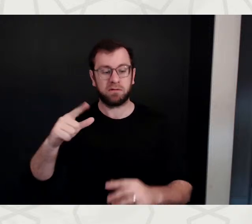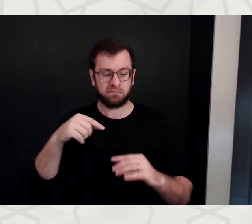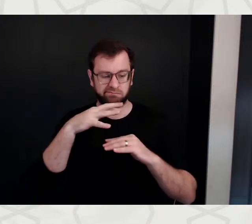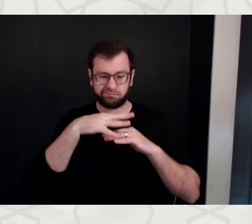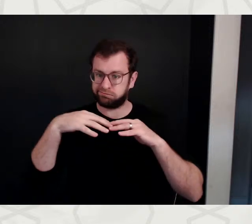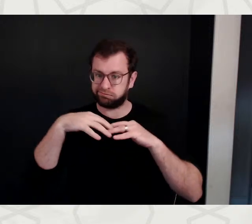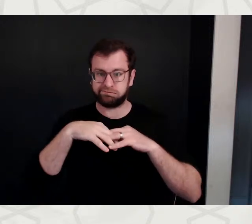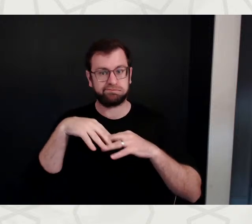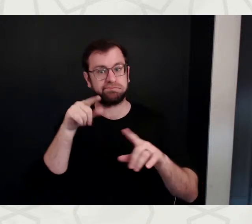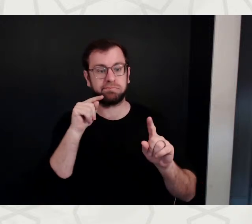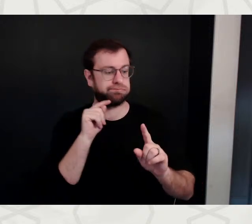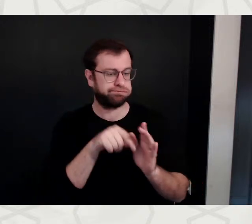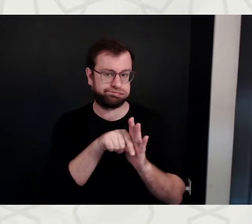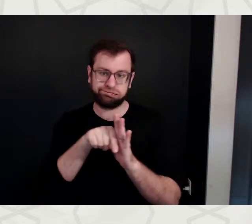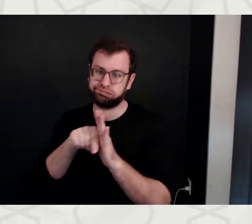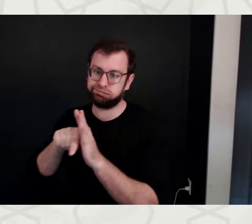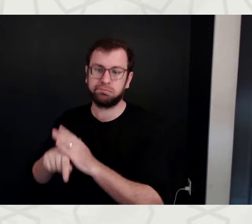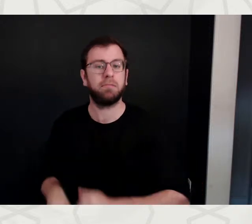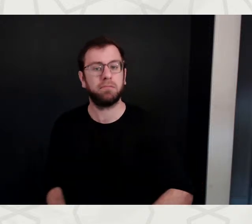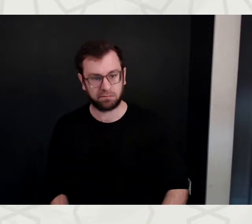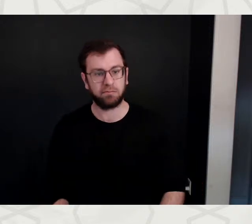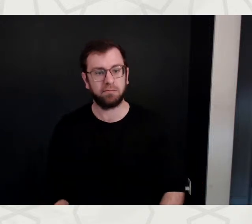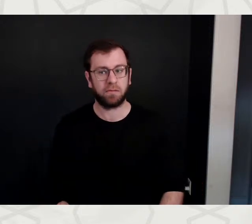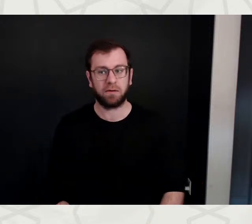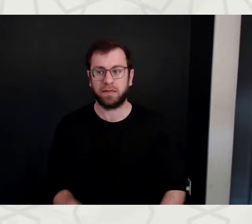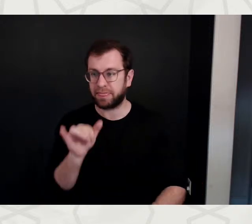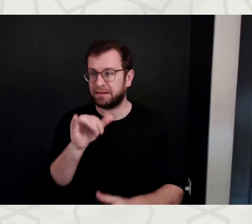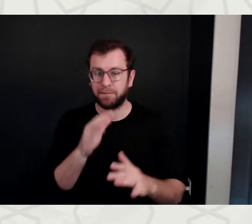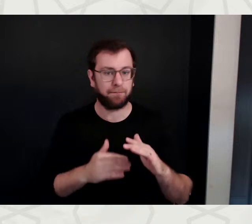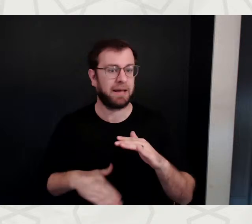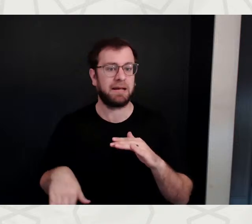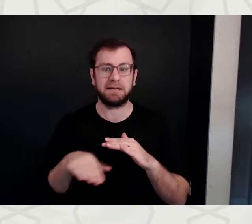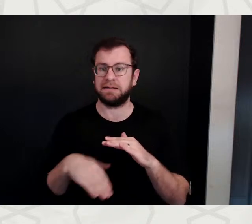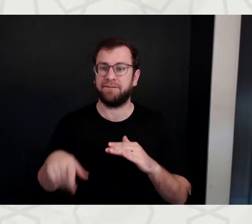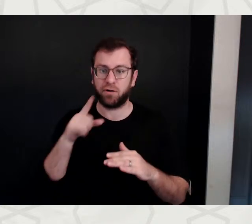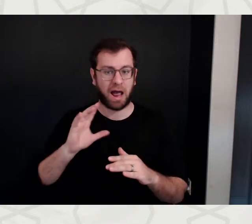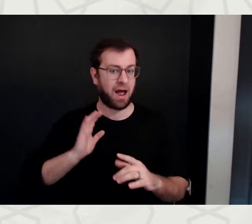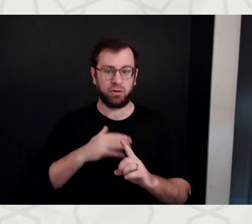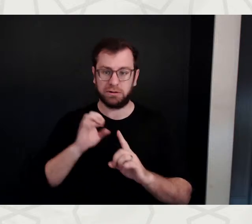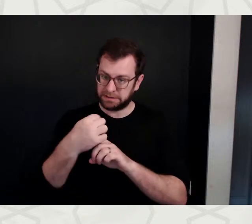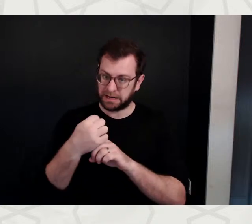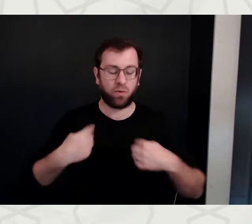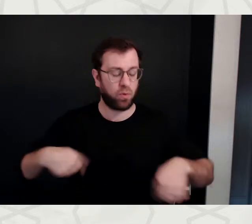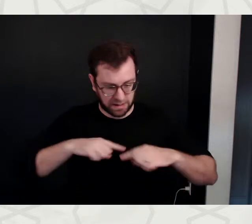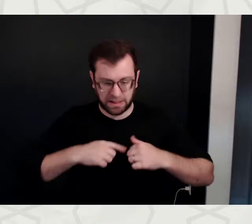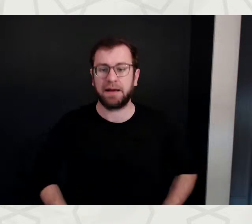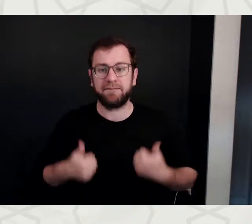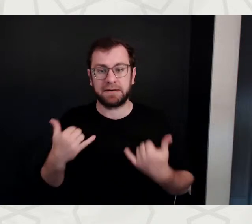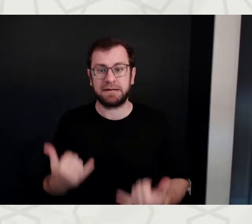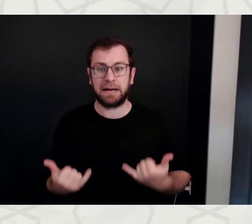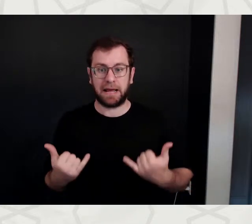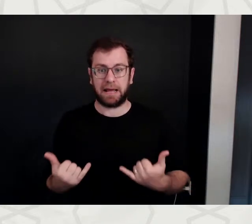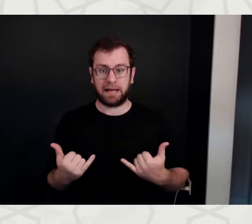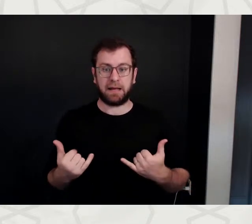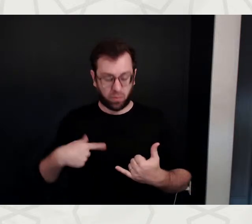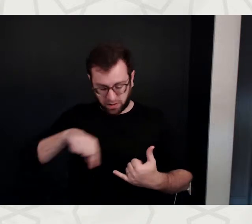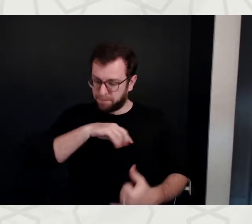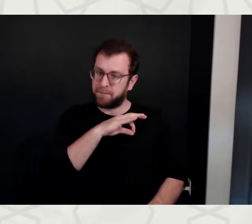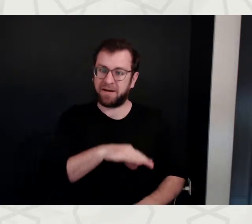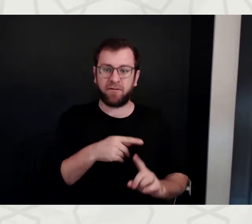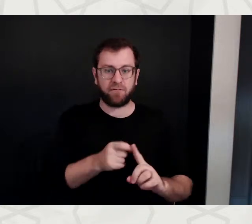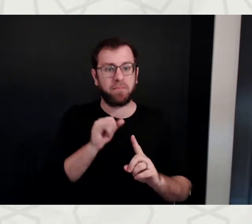colonial genocide, which is the basis to the society that we are living in today and benefiting